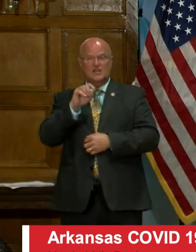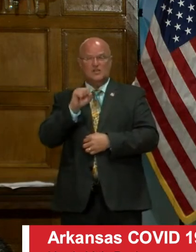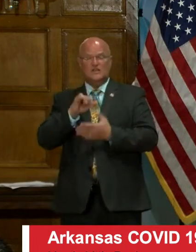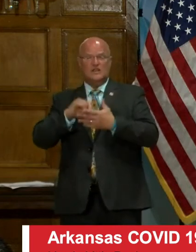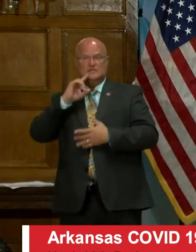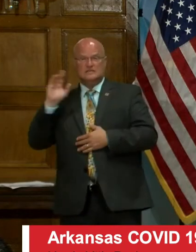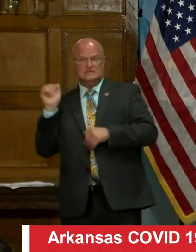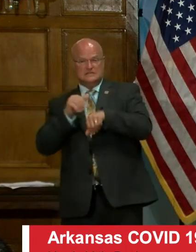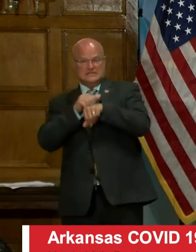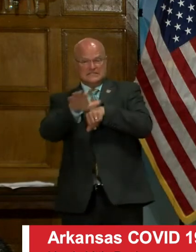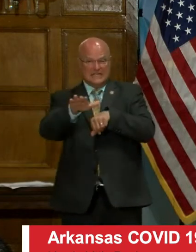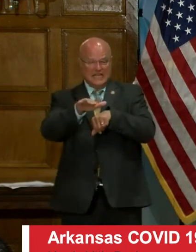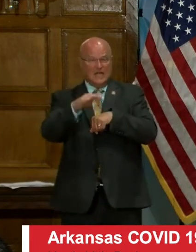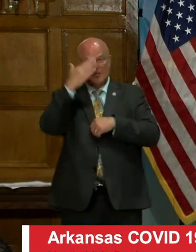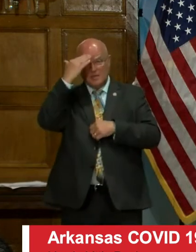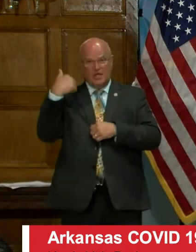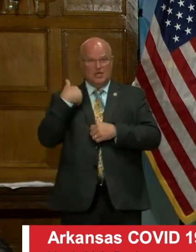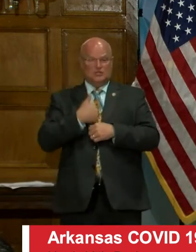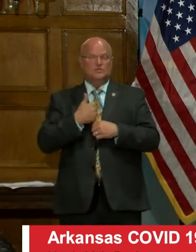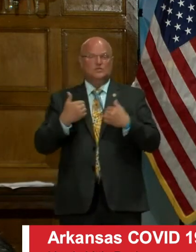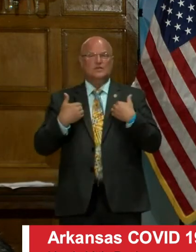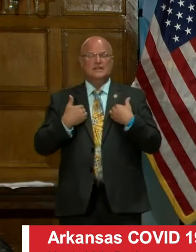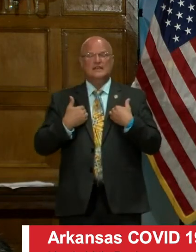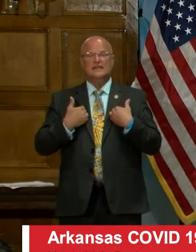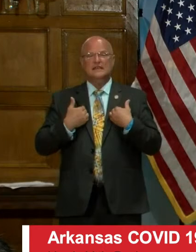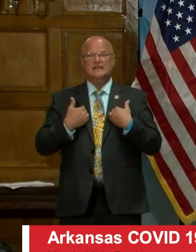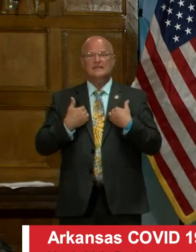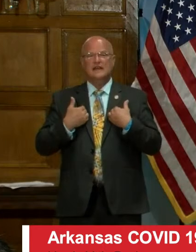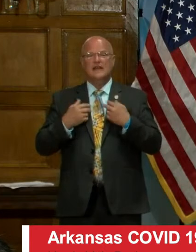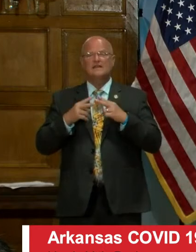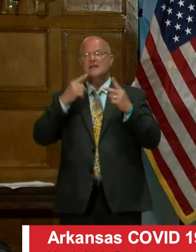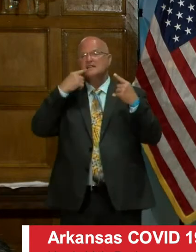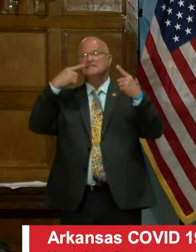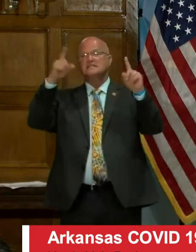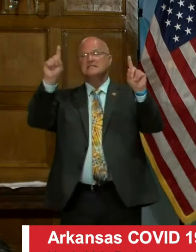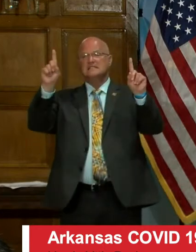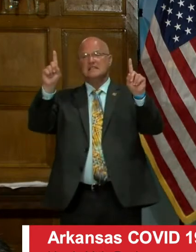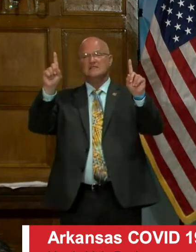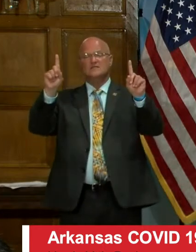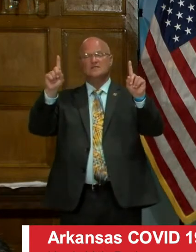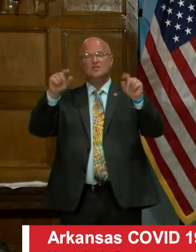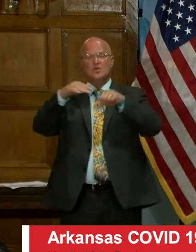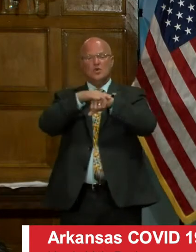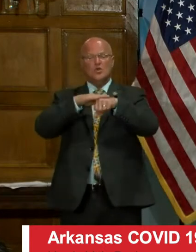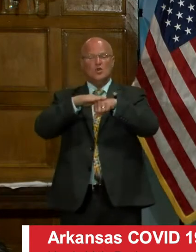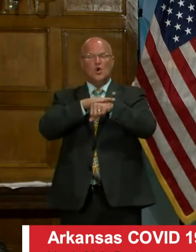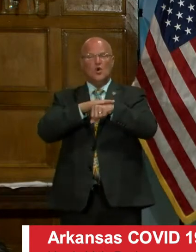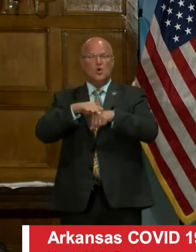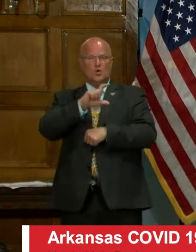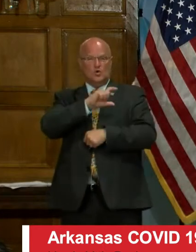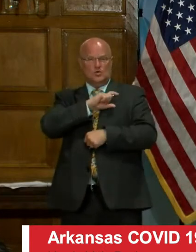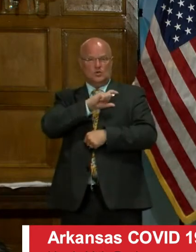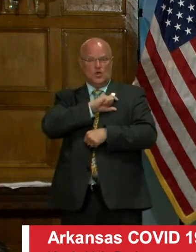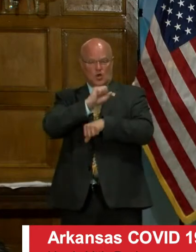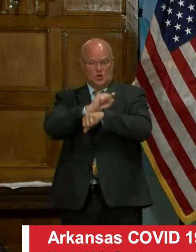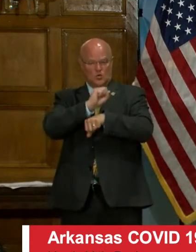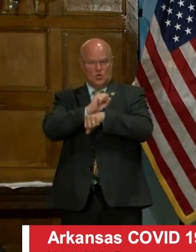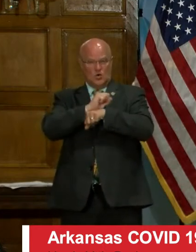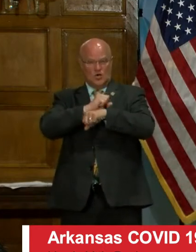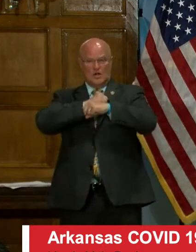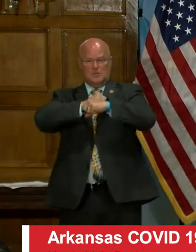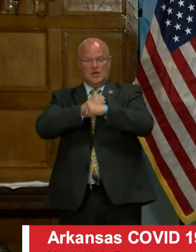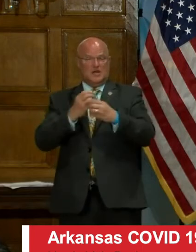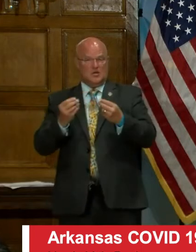are deployed because we've had very successful local law enforcement work and protection